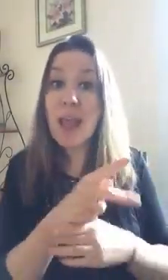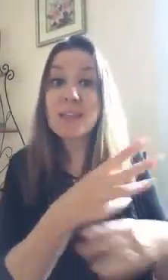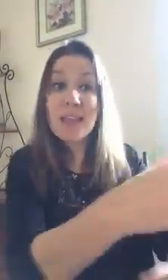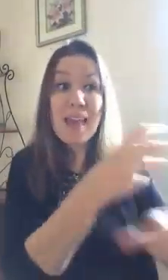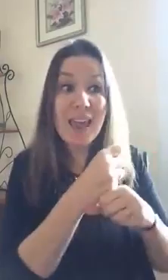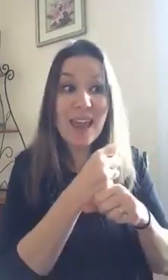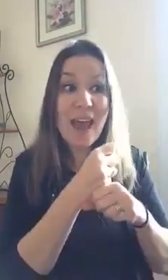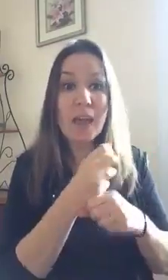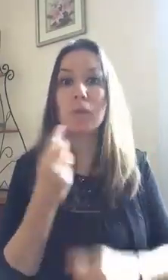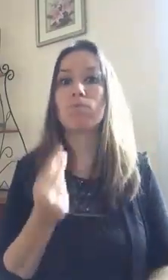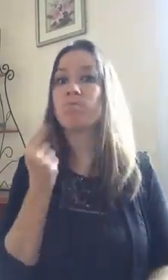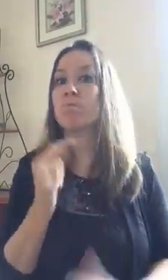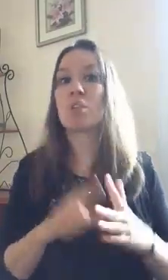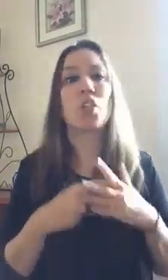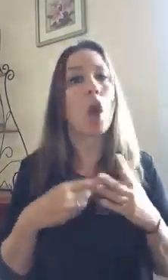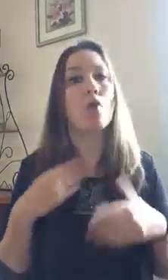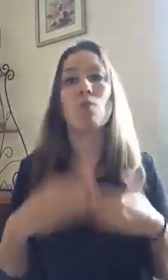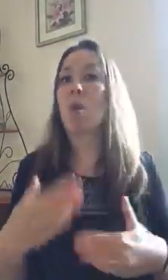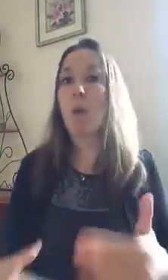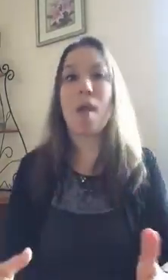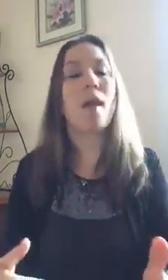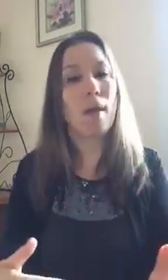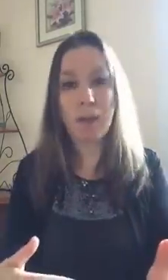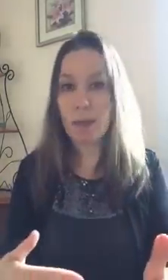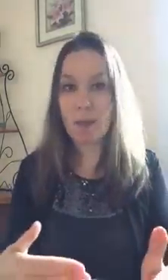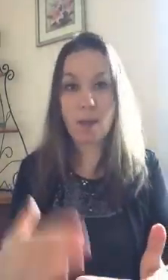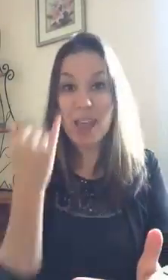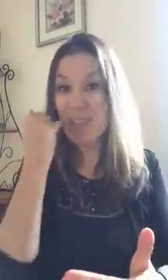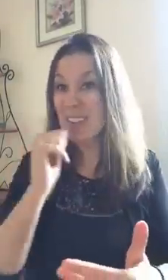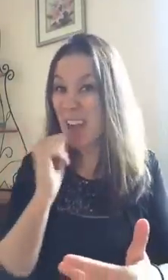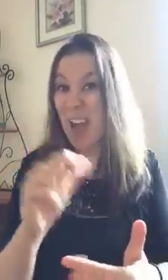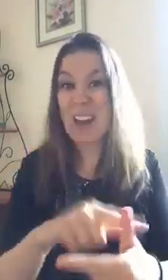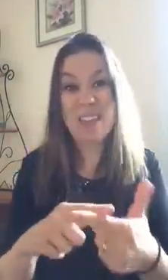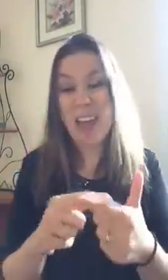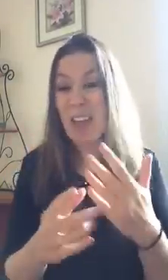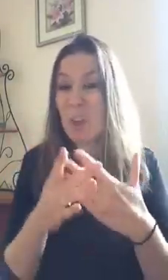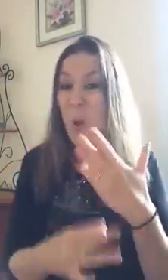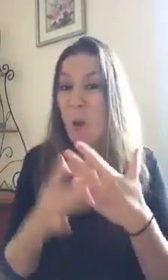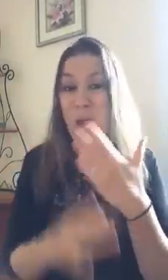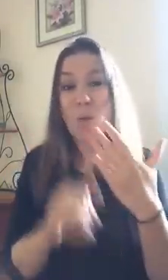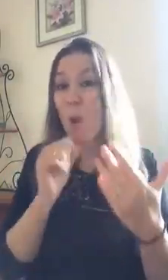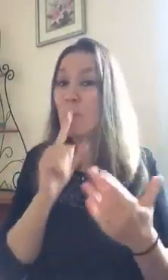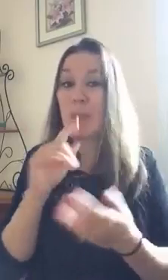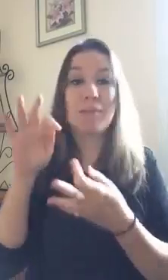process has to be started right away to make sure that what they're doing is going to then yield the best possible